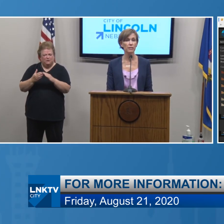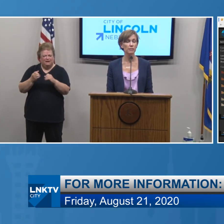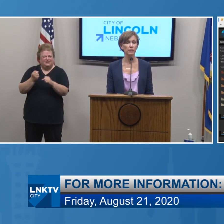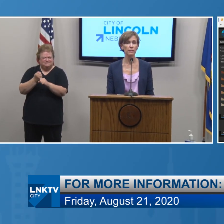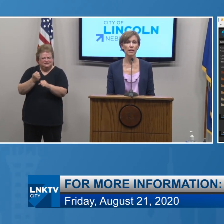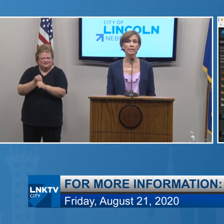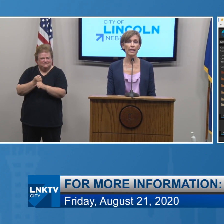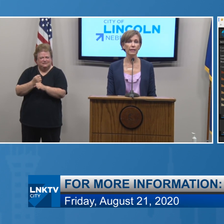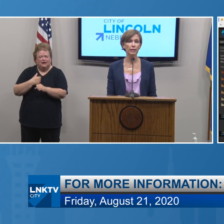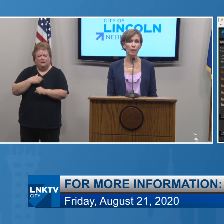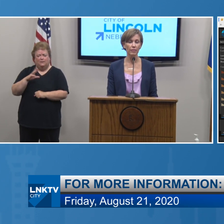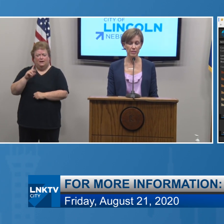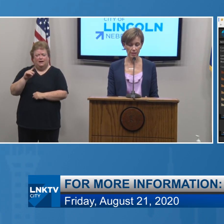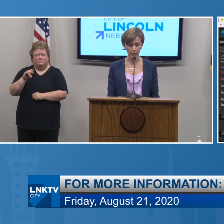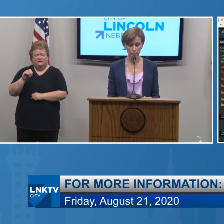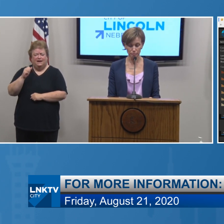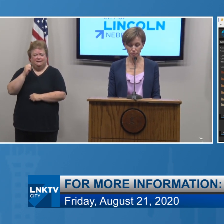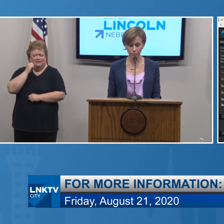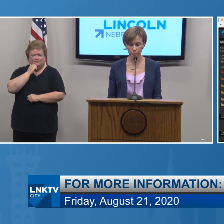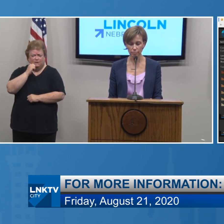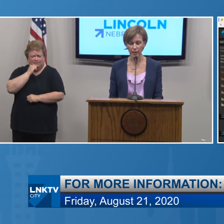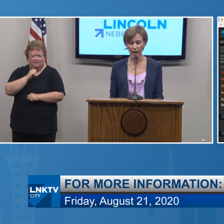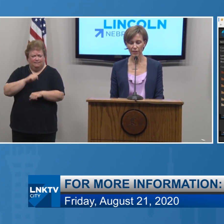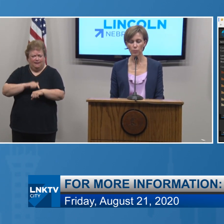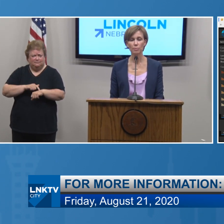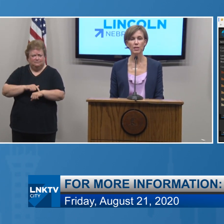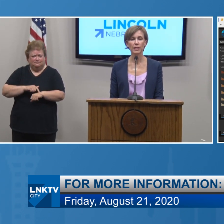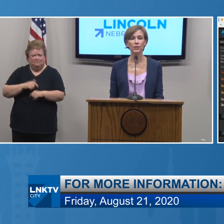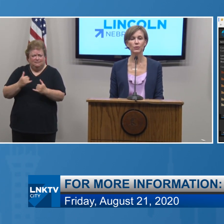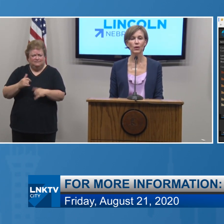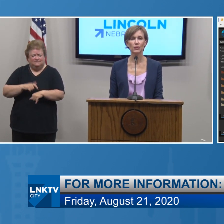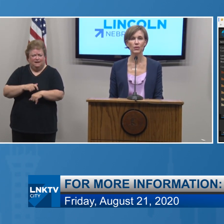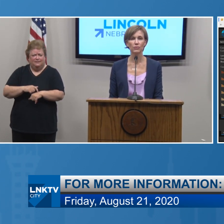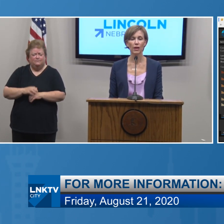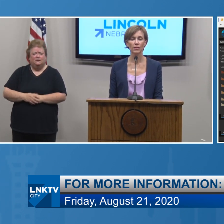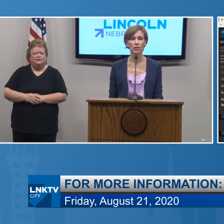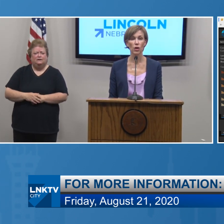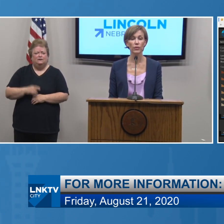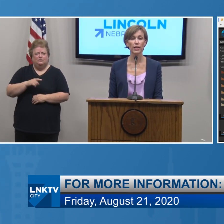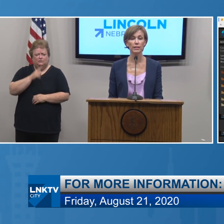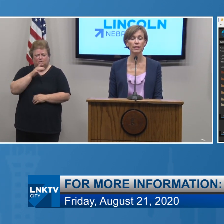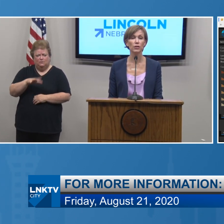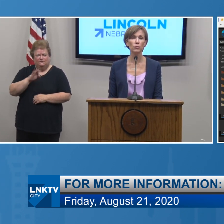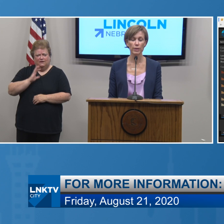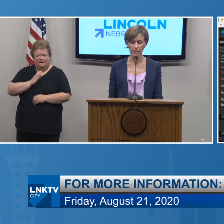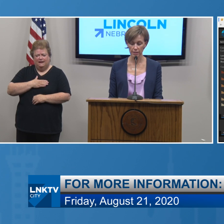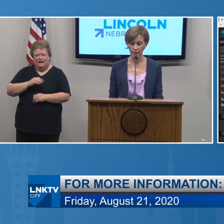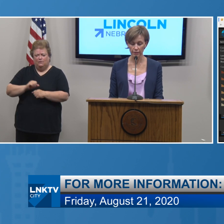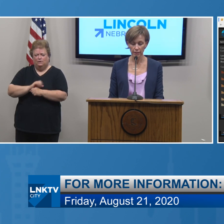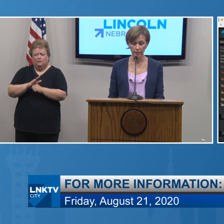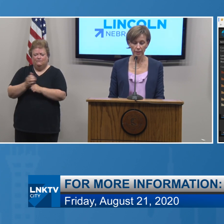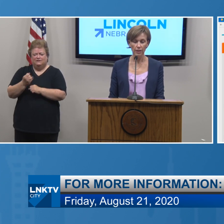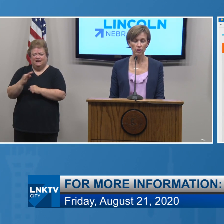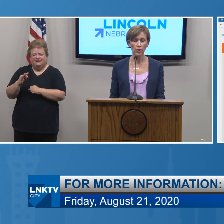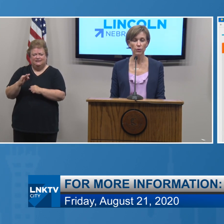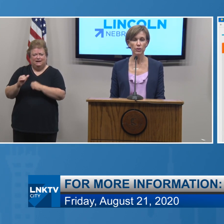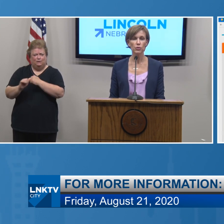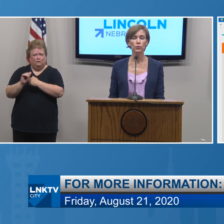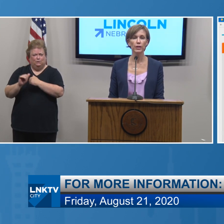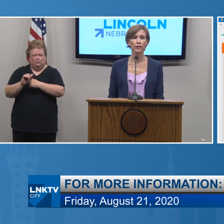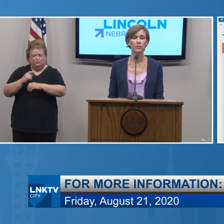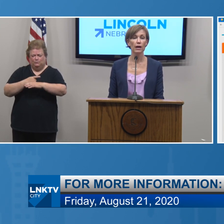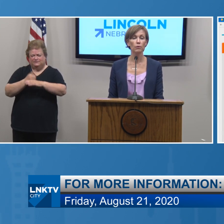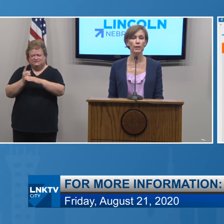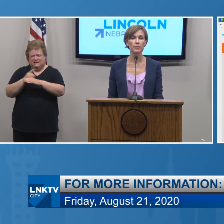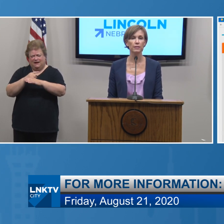those statistics daily at about this time. At that website, you'll also find our COVID-19 risk dial, a color-coded